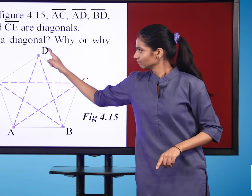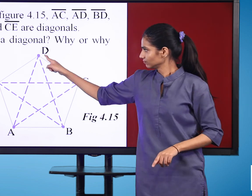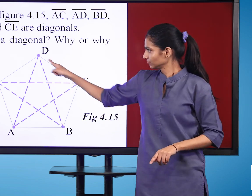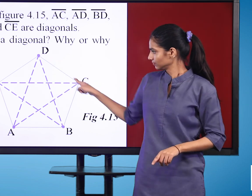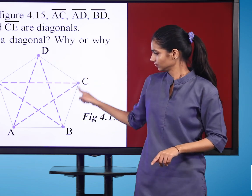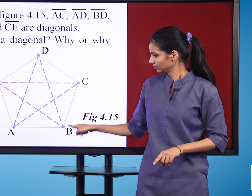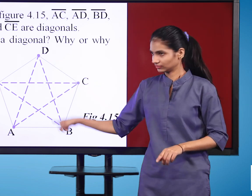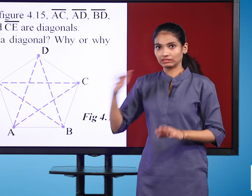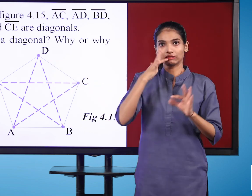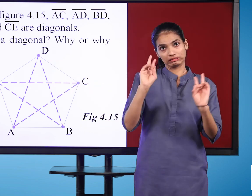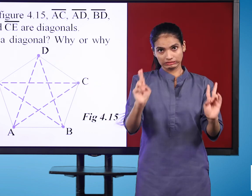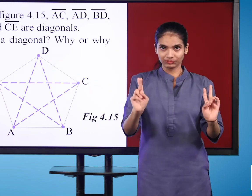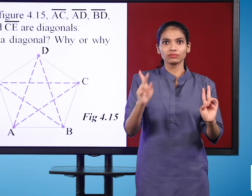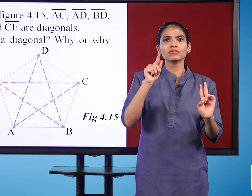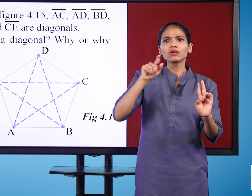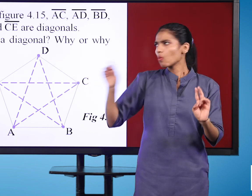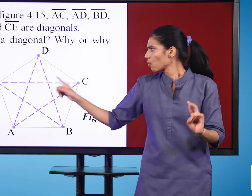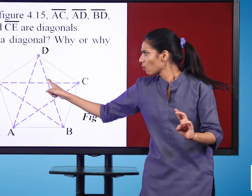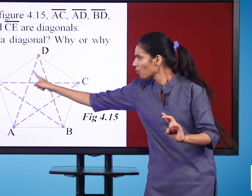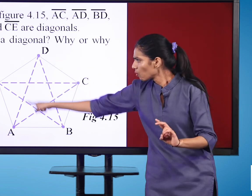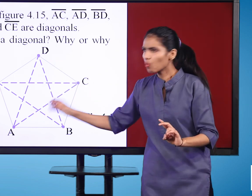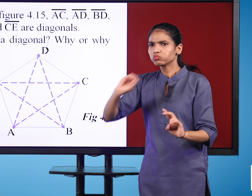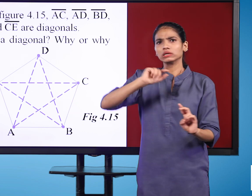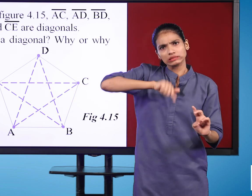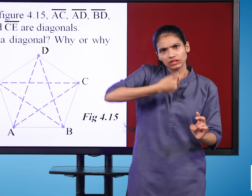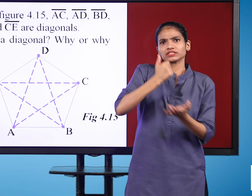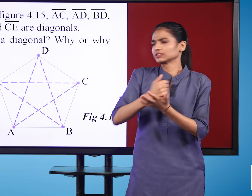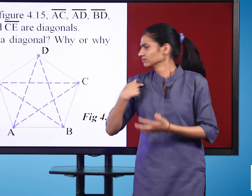AC, AD, BD, BE and CE